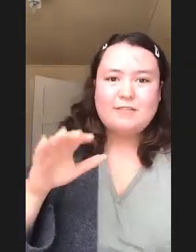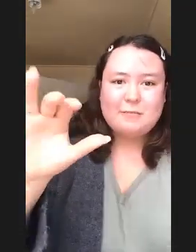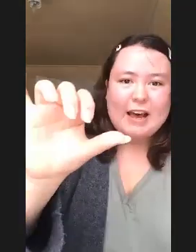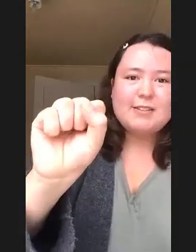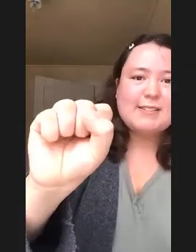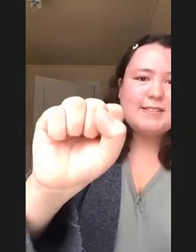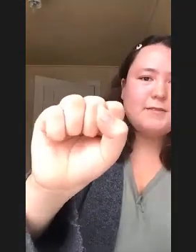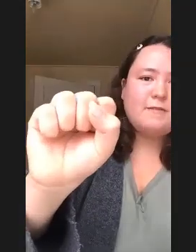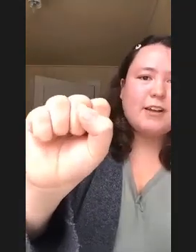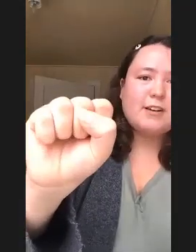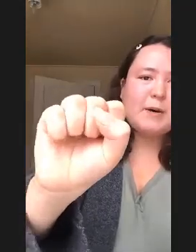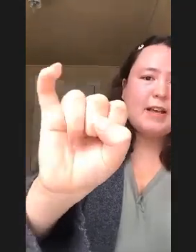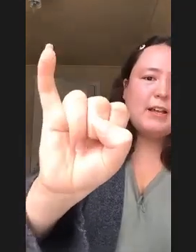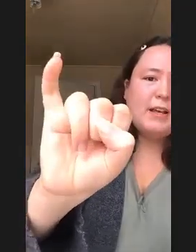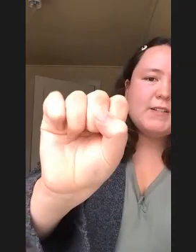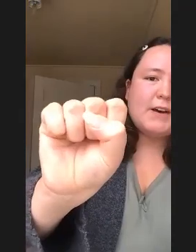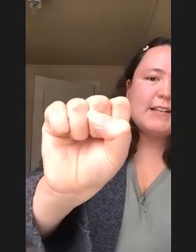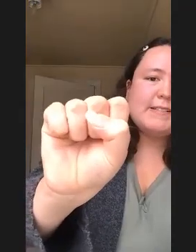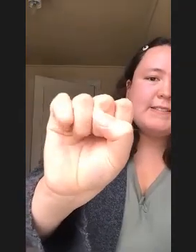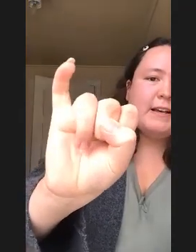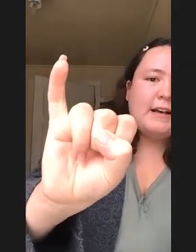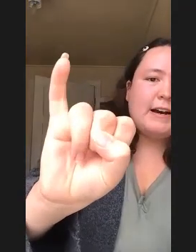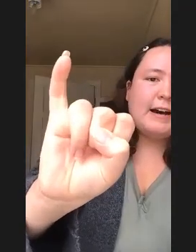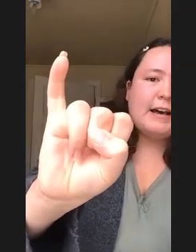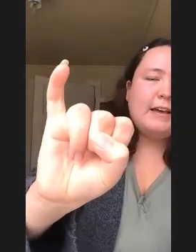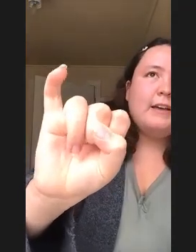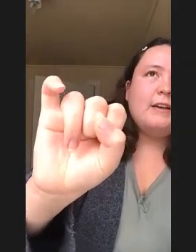me, I would finger spell it. So S-I-N.